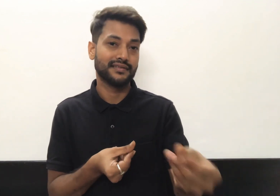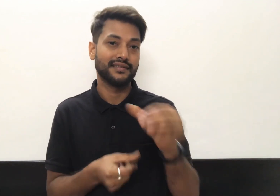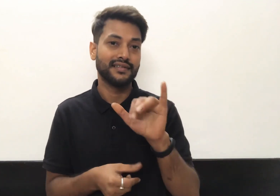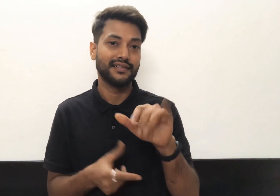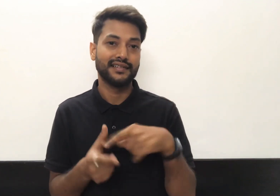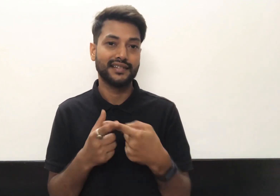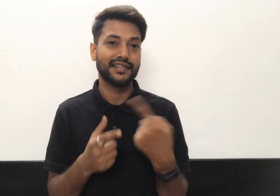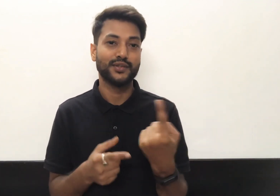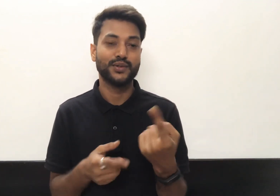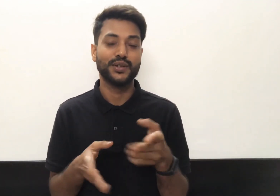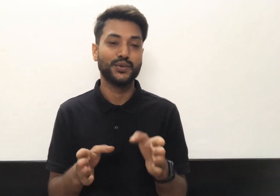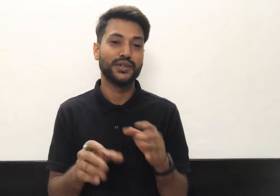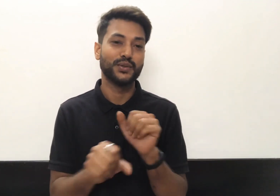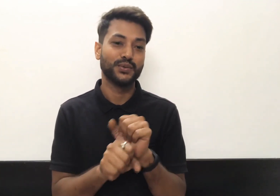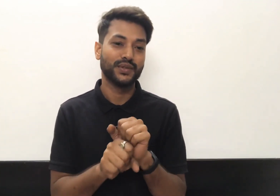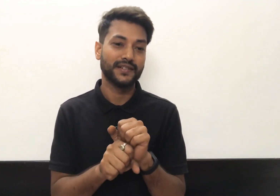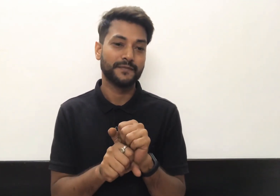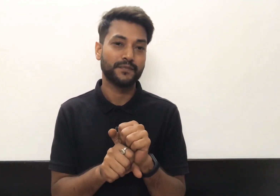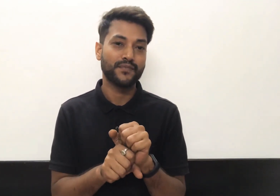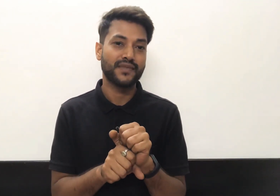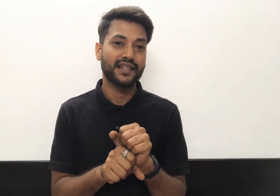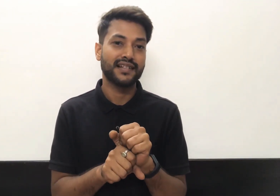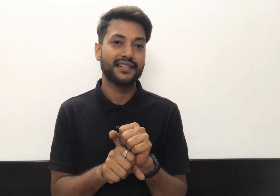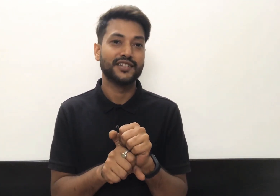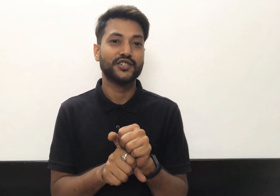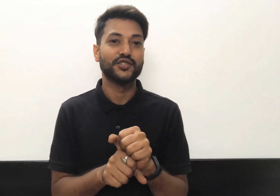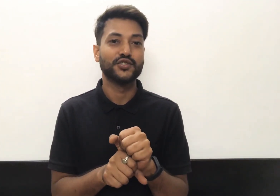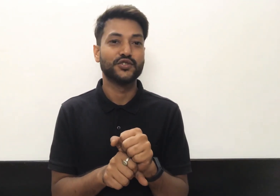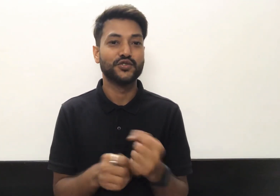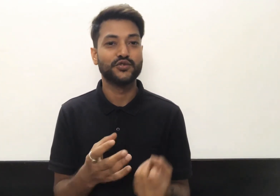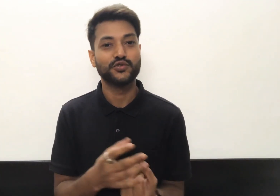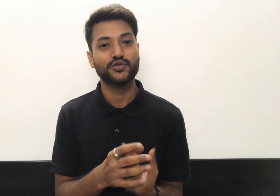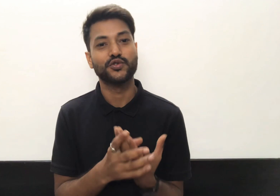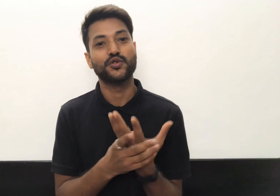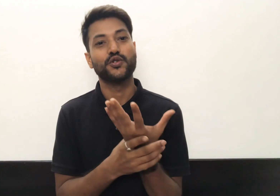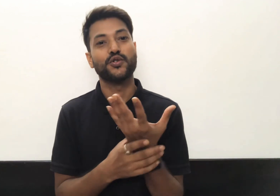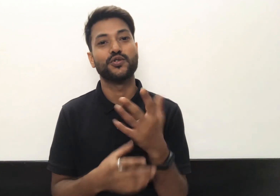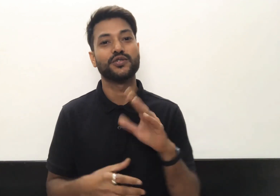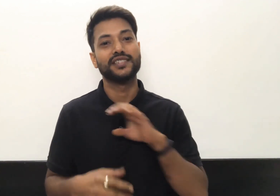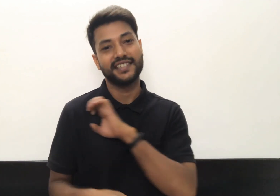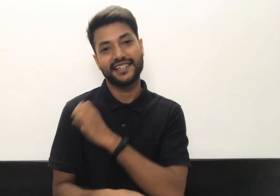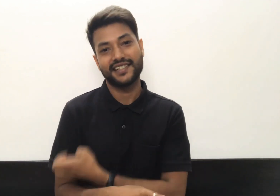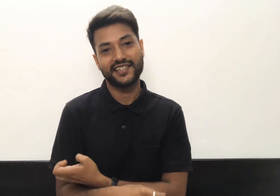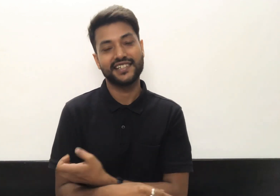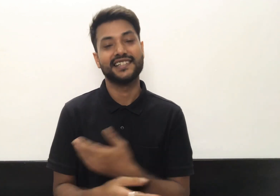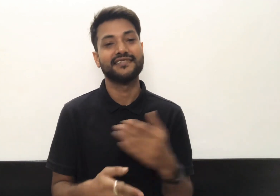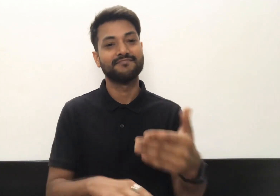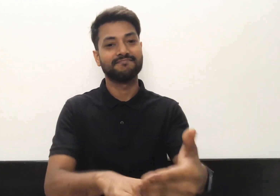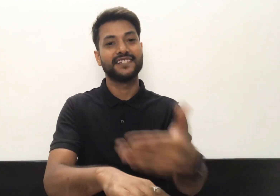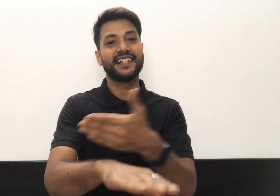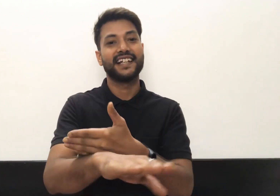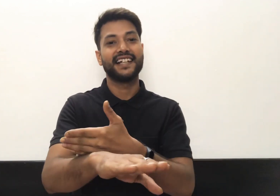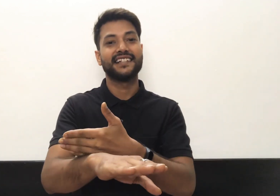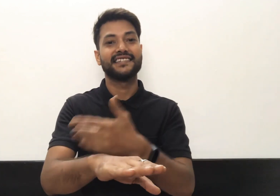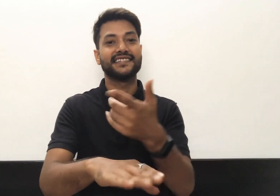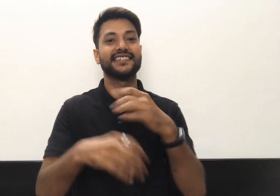work is to stabilize the energy, to enhance the energy system. And being